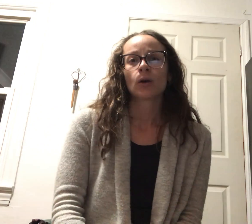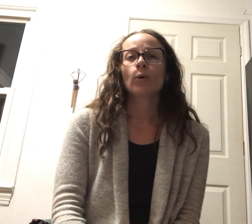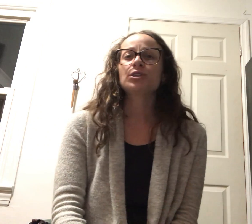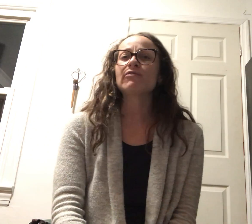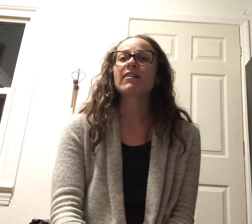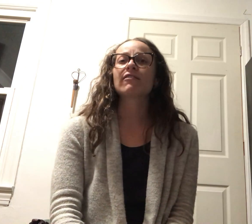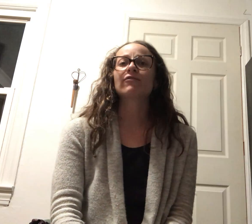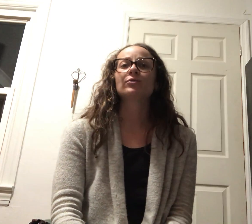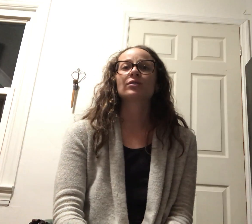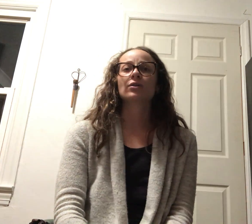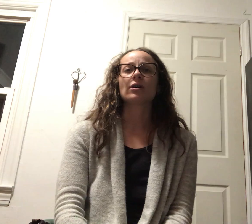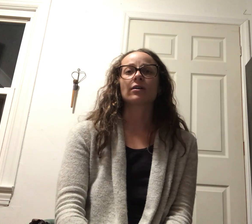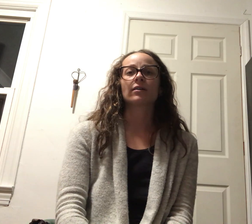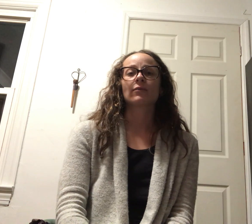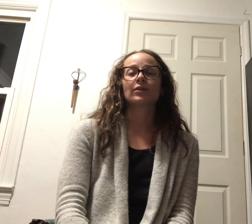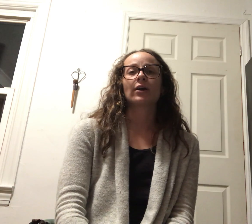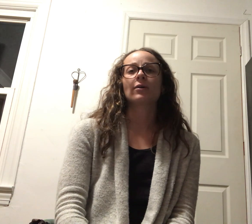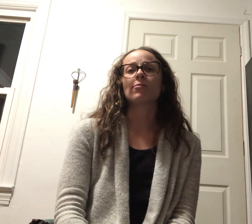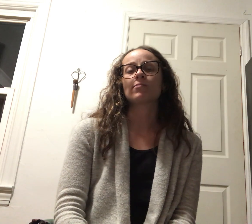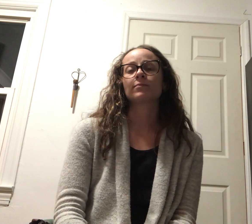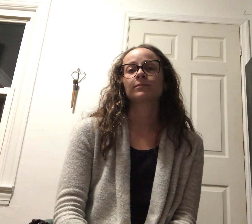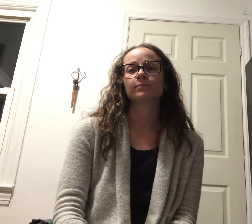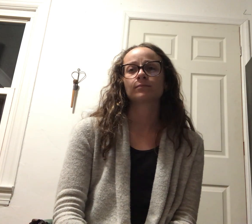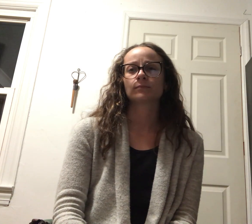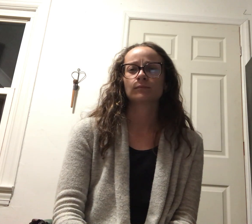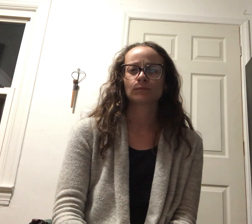What's your favorite food to cook when you're at home?